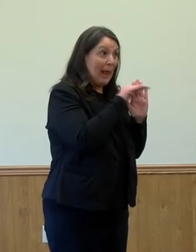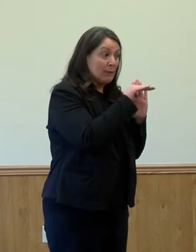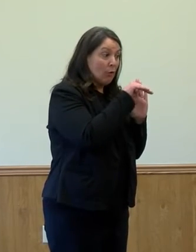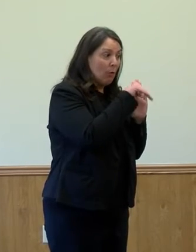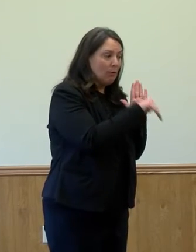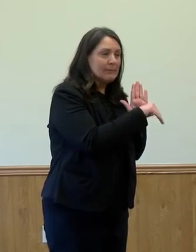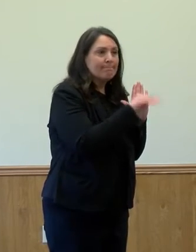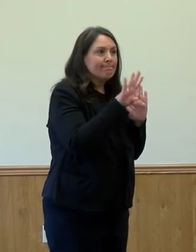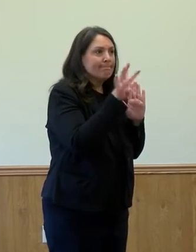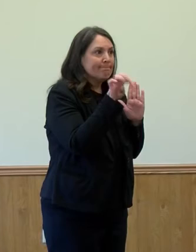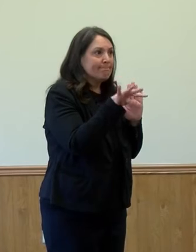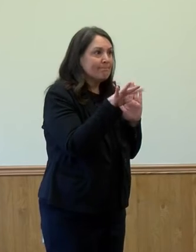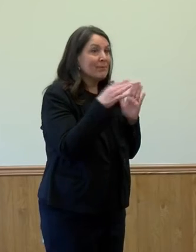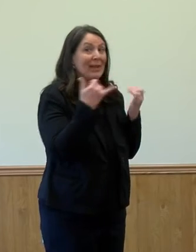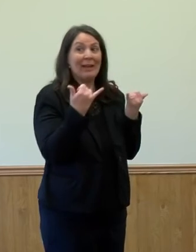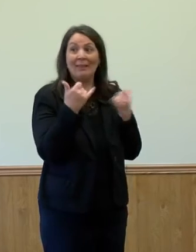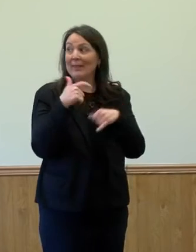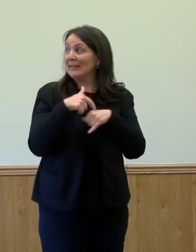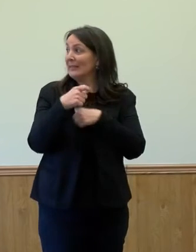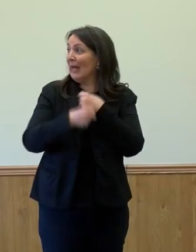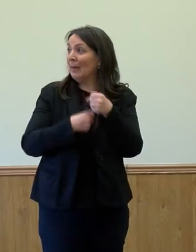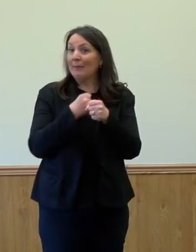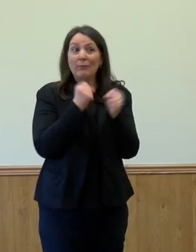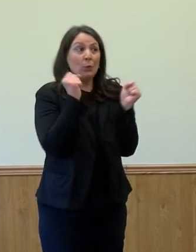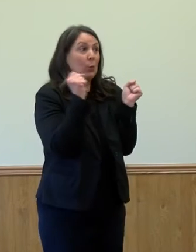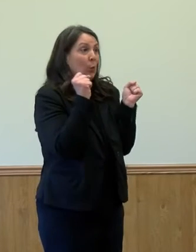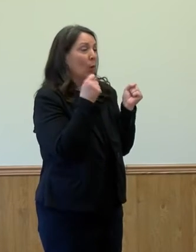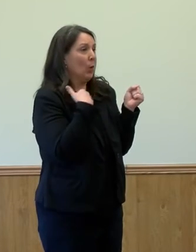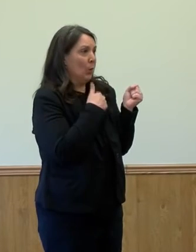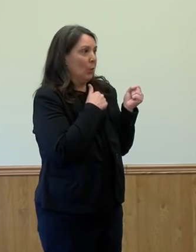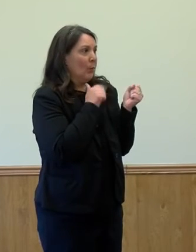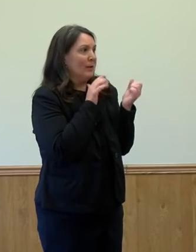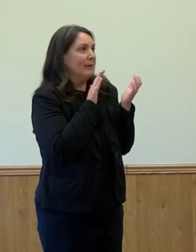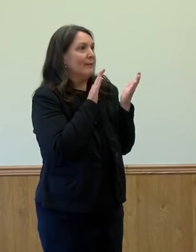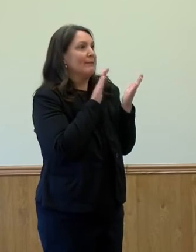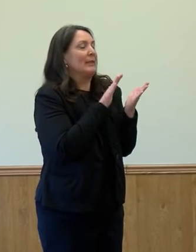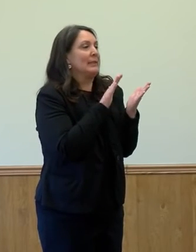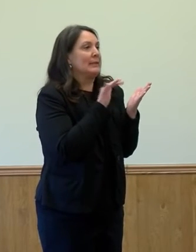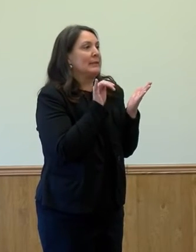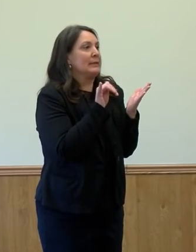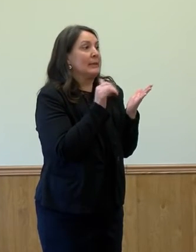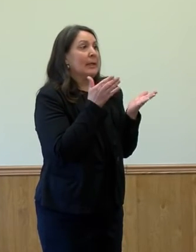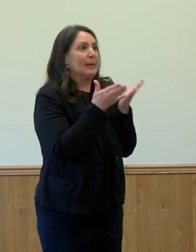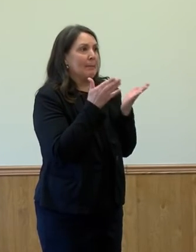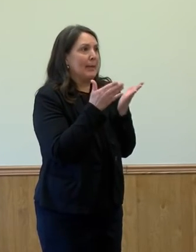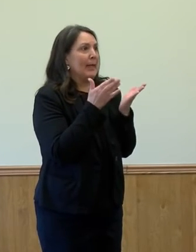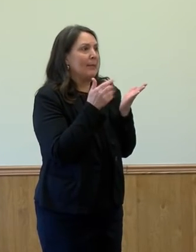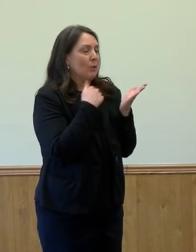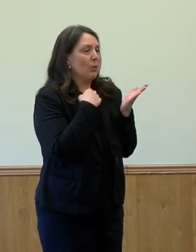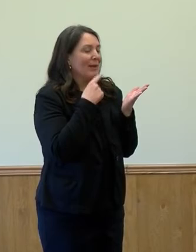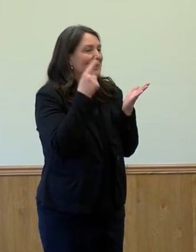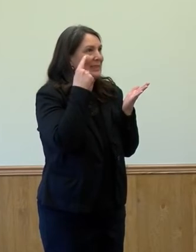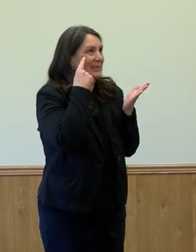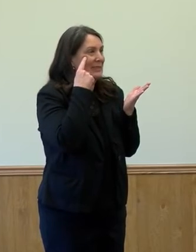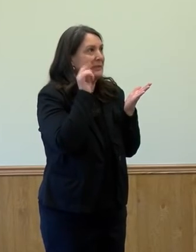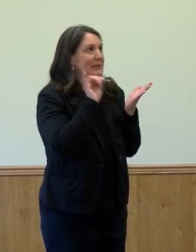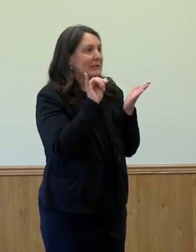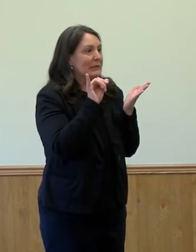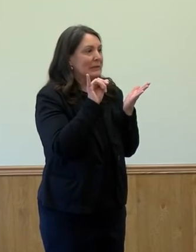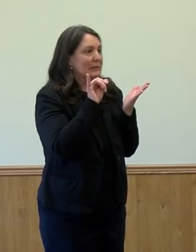of this time of year, that we are putting ourselves in the past to see what we did this time last year, continuing increases of